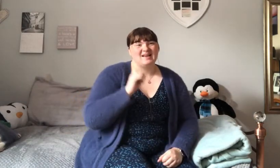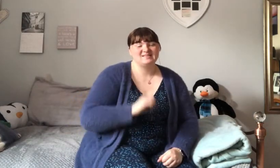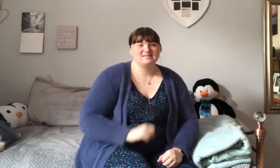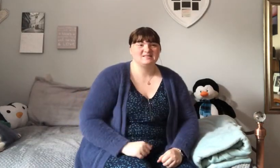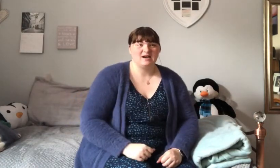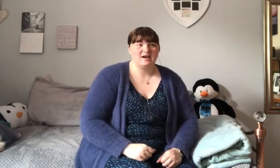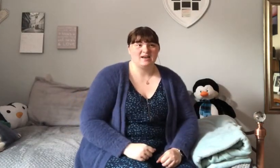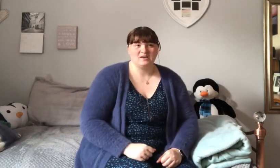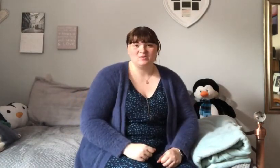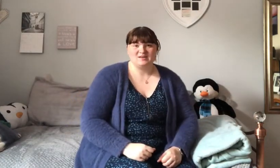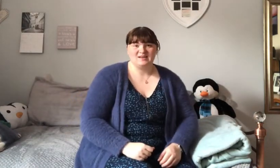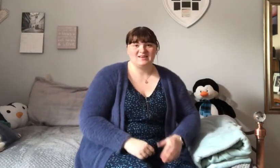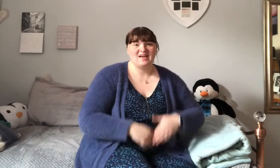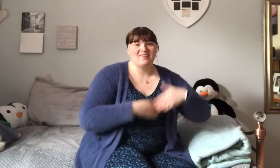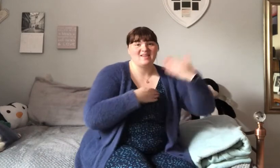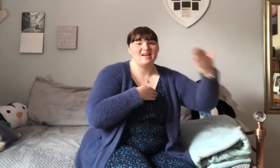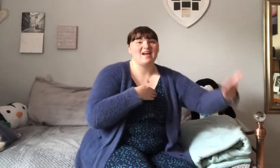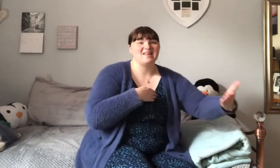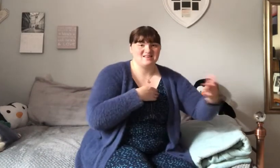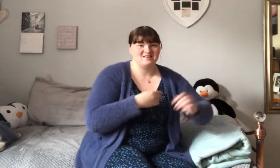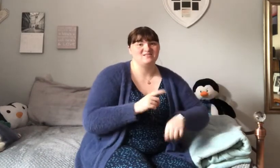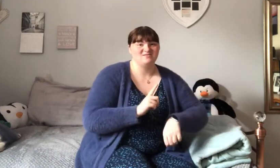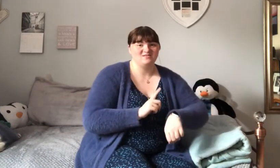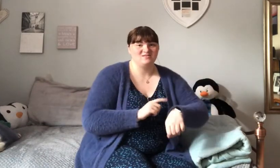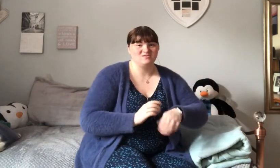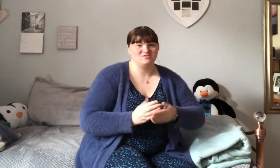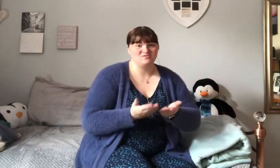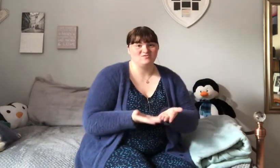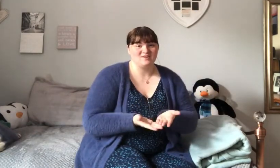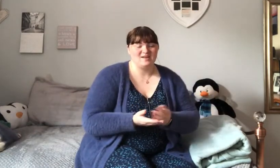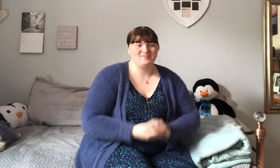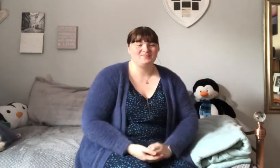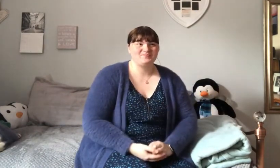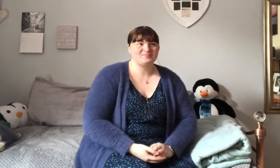Last sign you need at the end of the story.